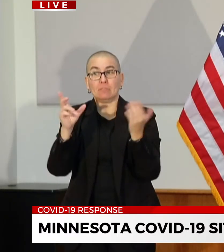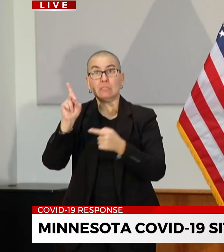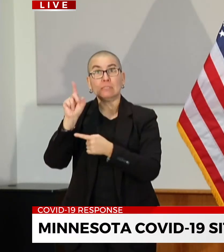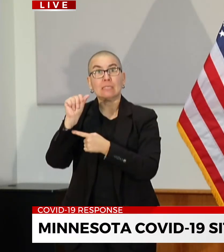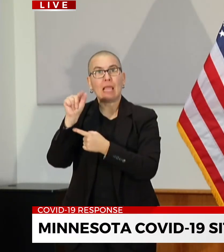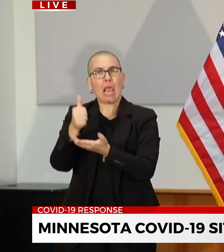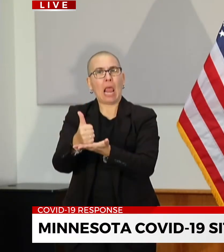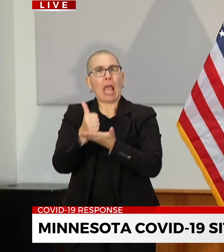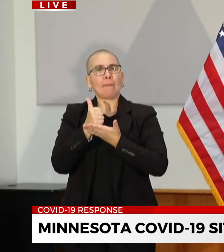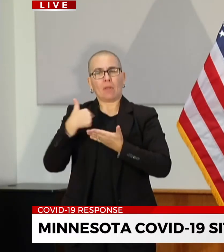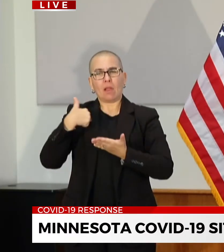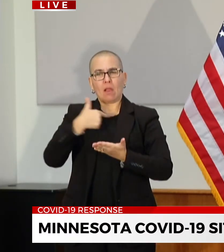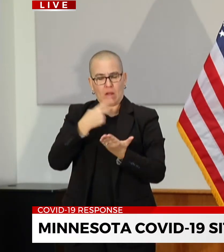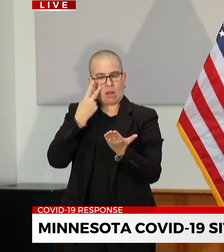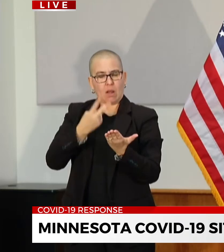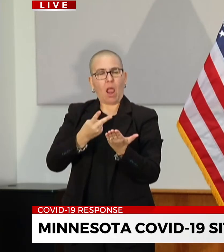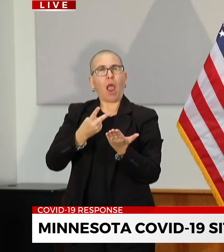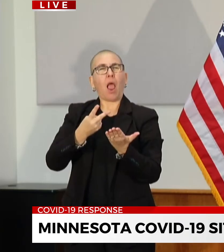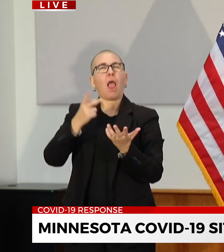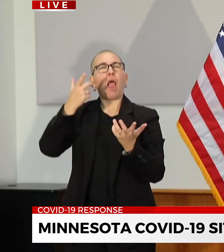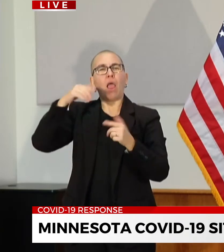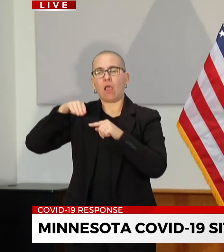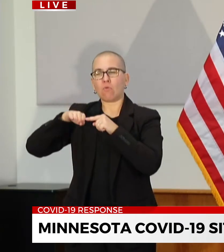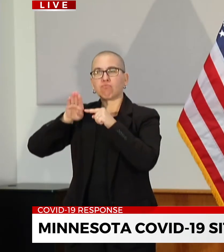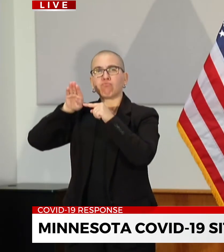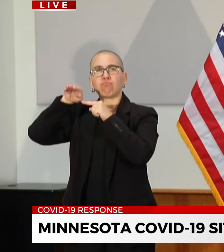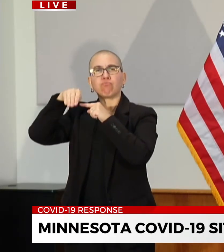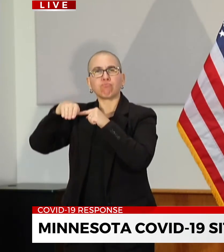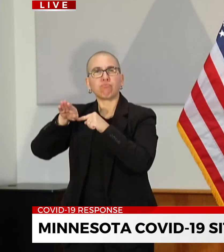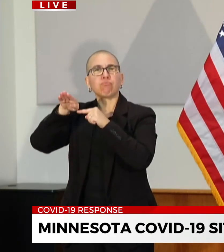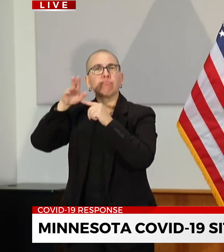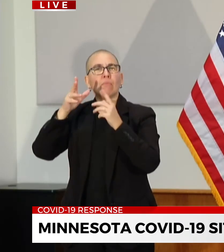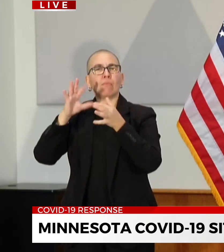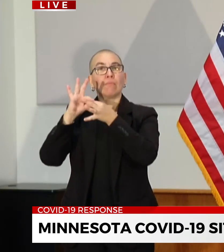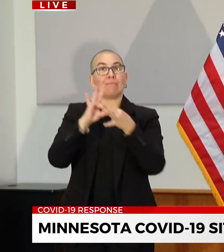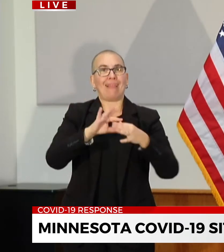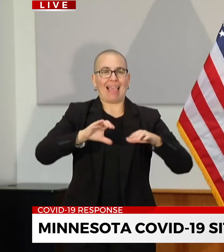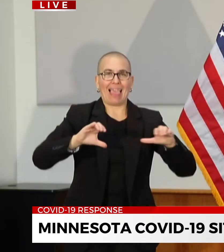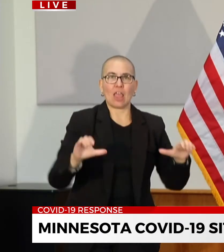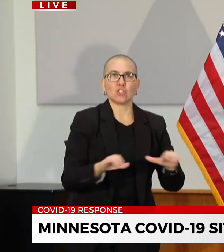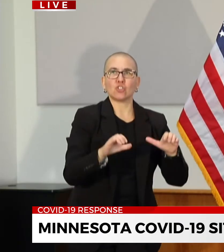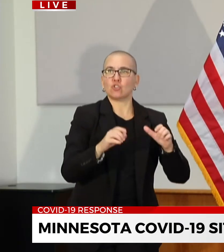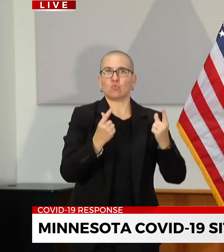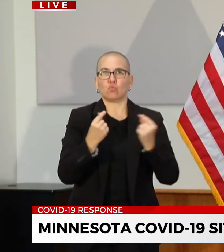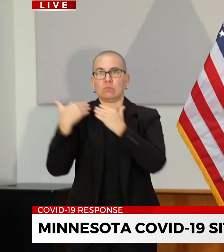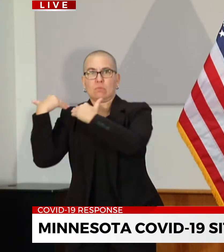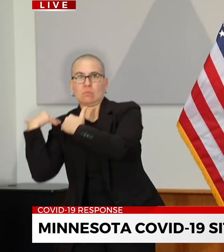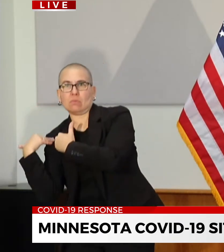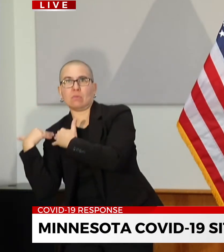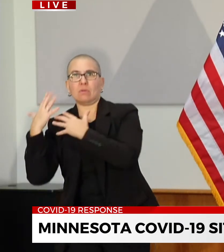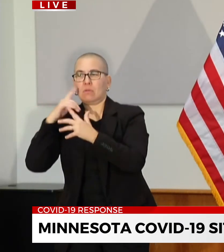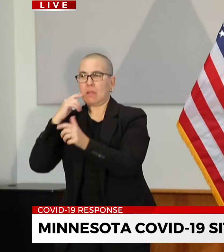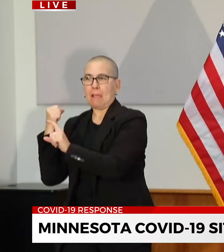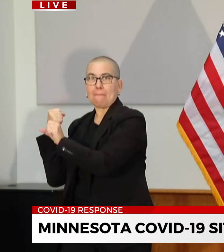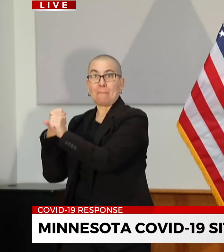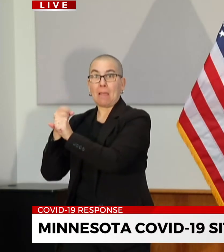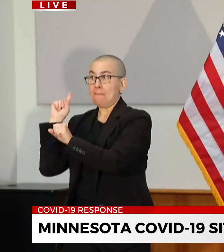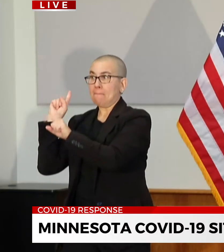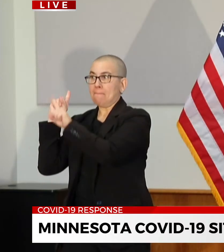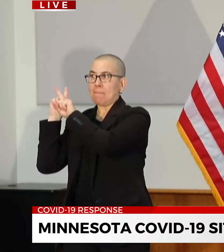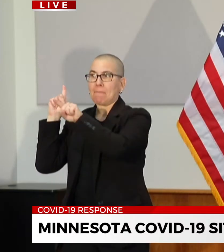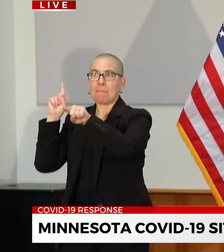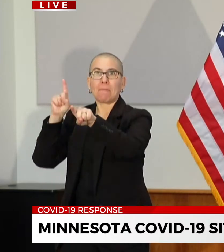then what you end up doing with that and the actions that you take can influence the direction of that. And I think sometimes, again, with